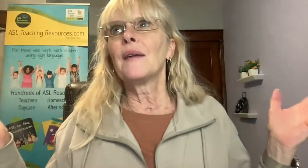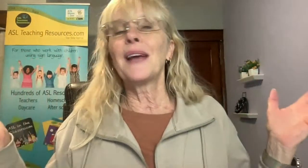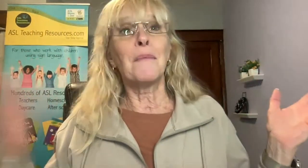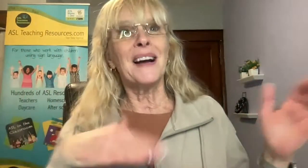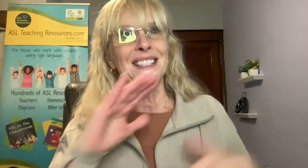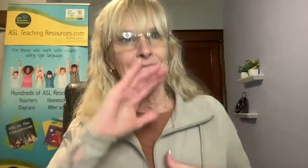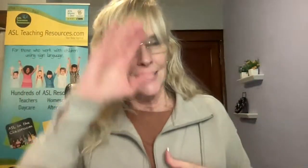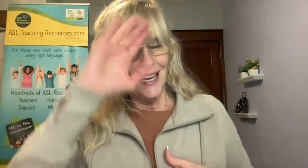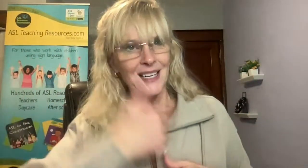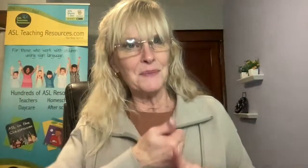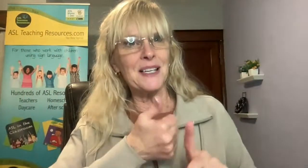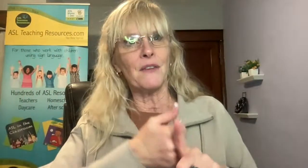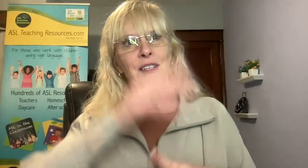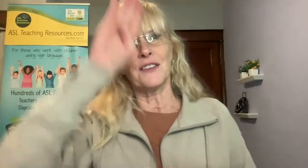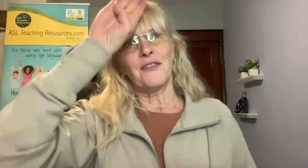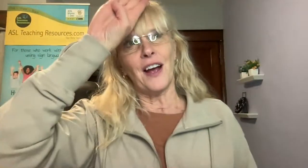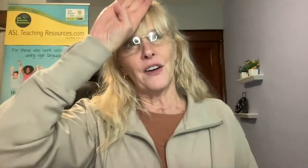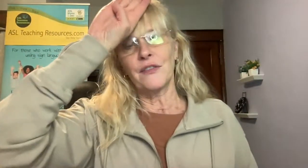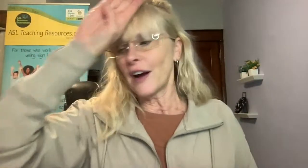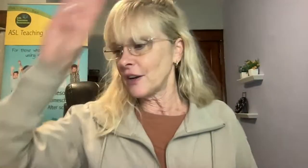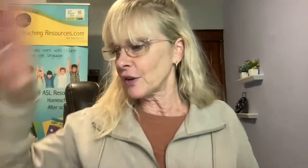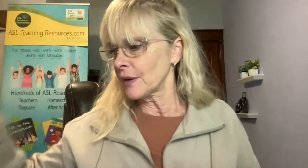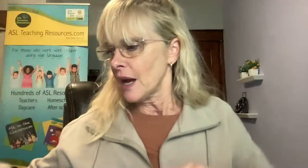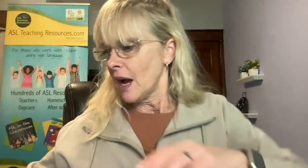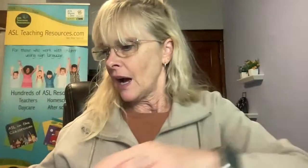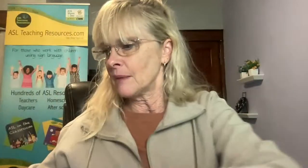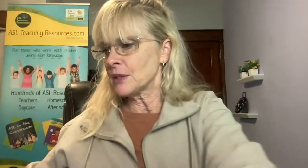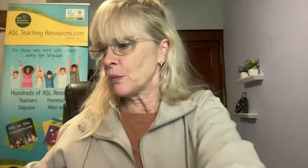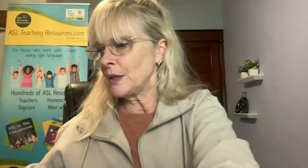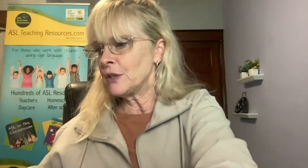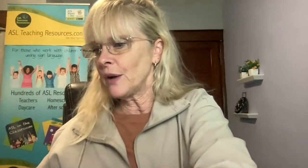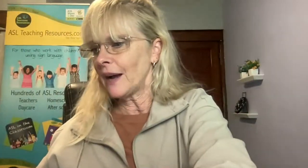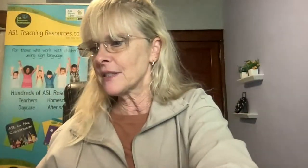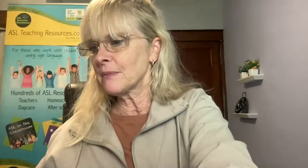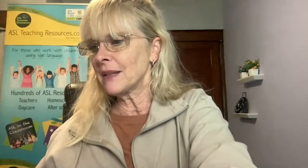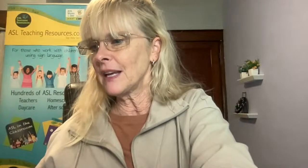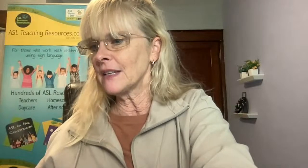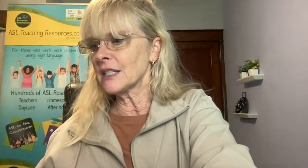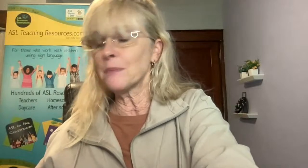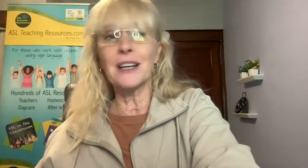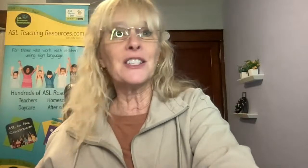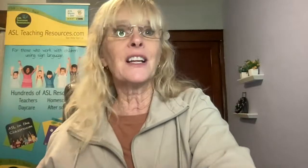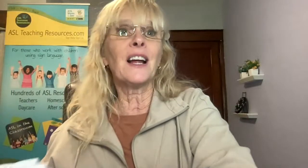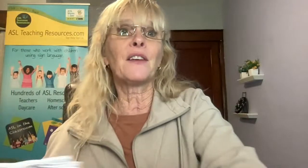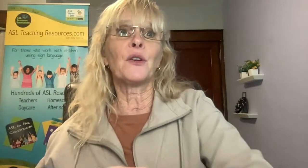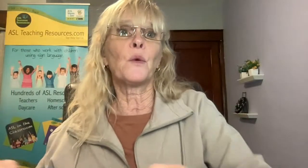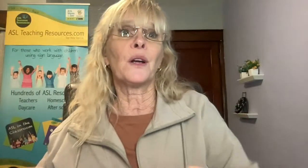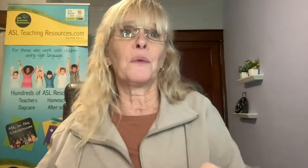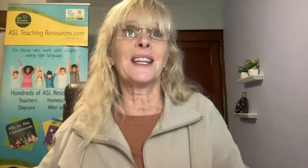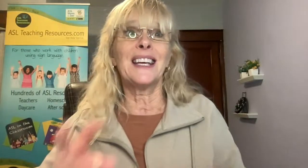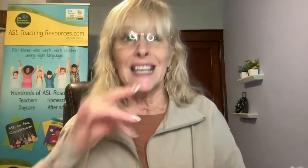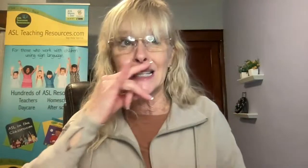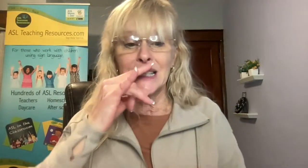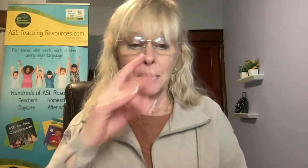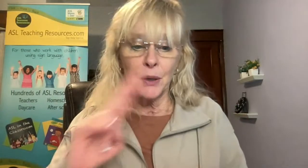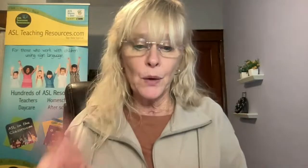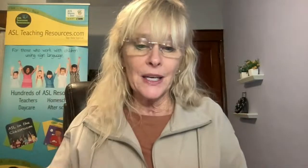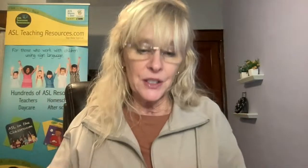yeah, my son himself is a firefighter. So we do have some things, especially like if you're working with kids, to be ready